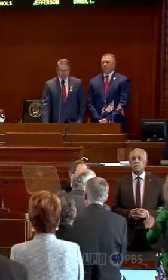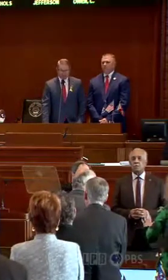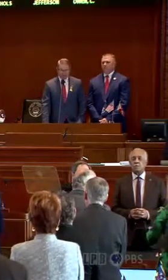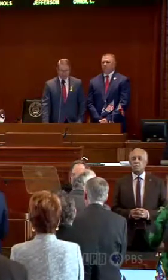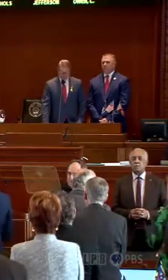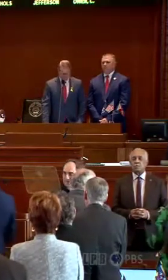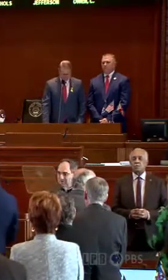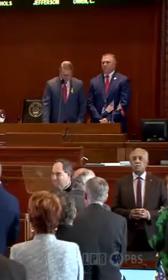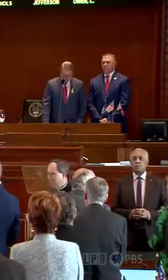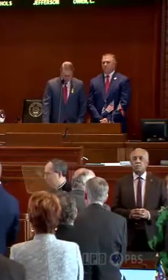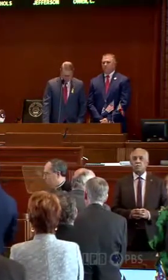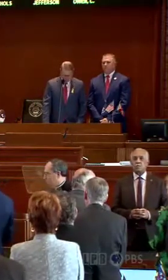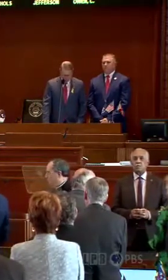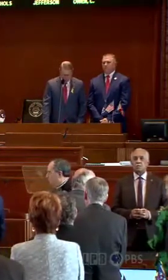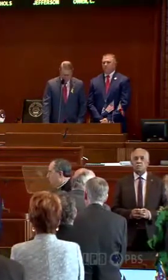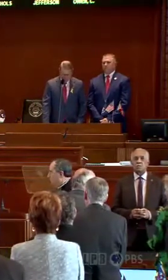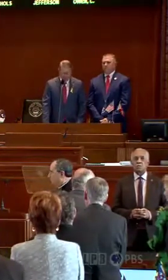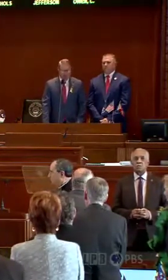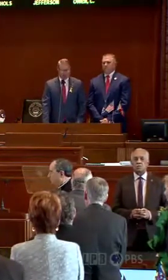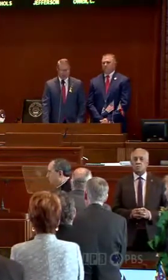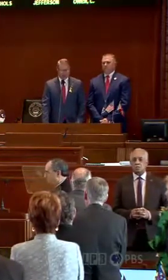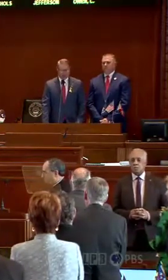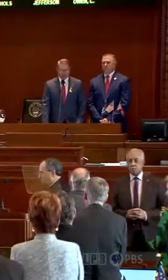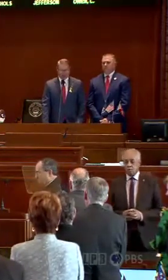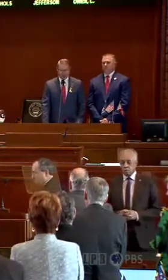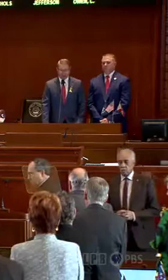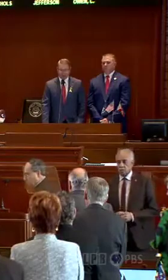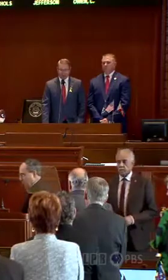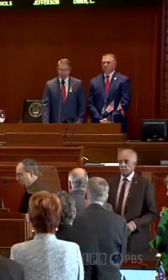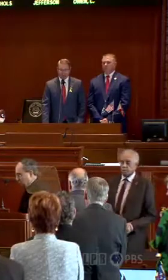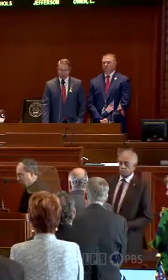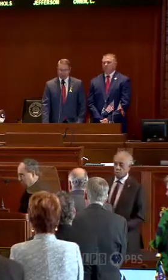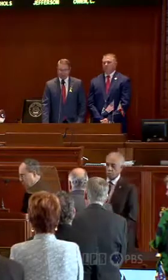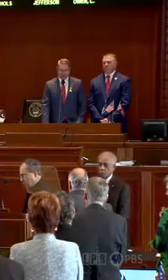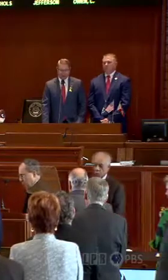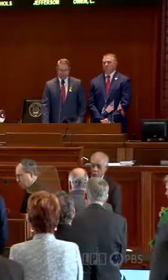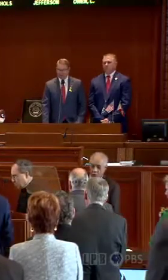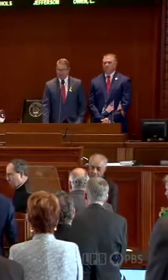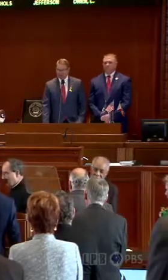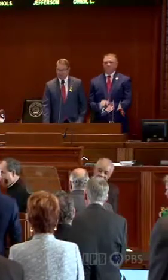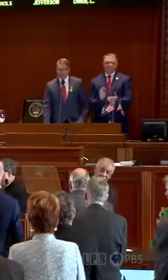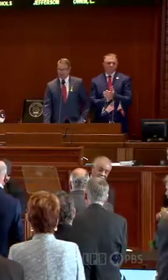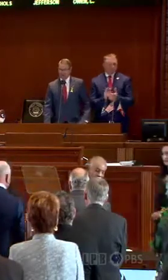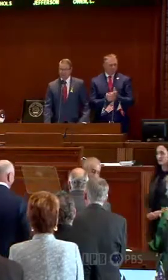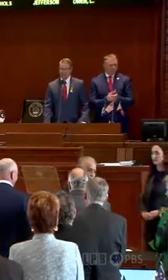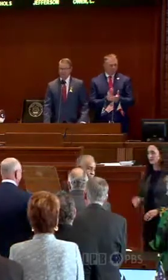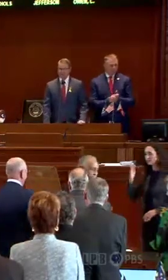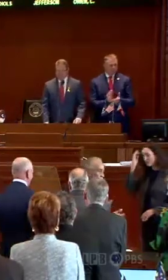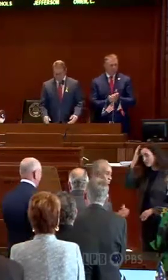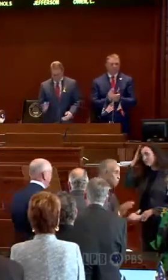Ladies and gentlemen, the Governor of Louisiana, the Honorable John Bell Edwards.